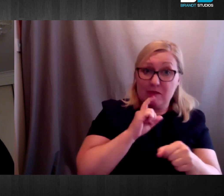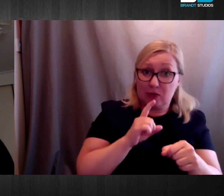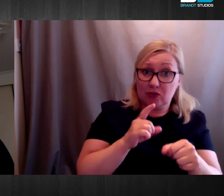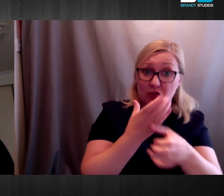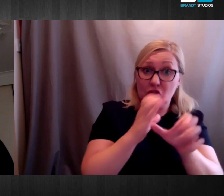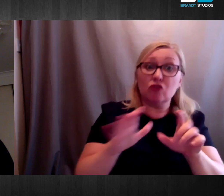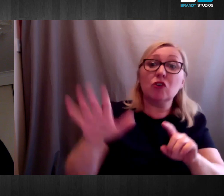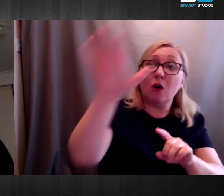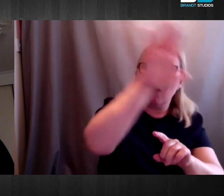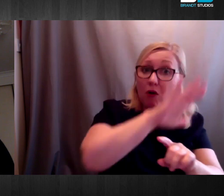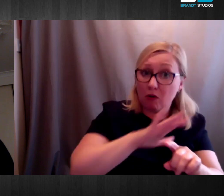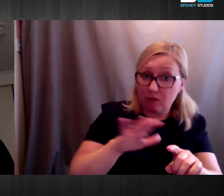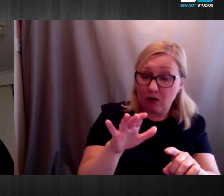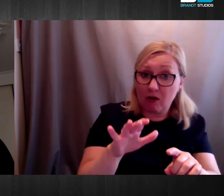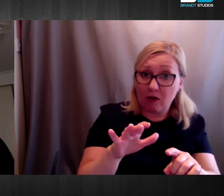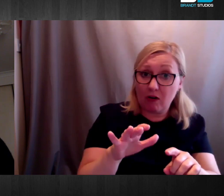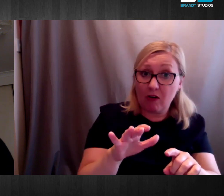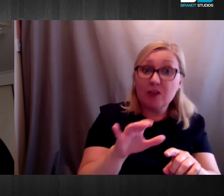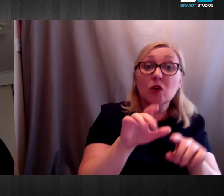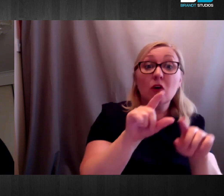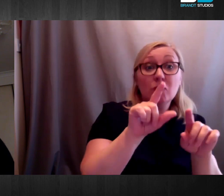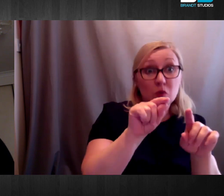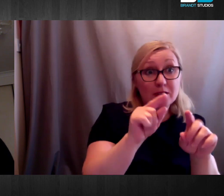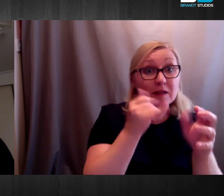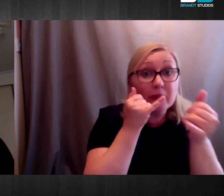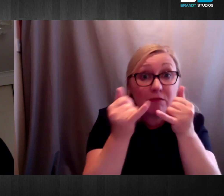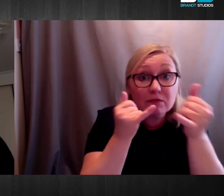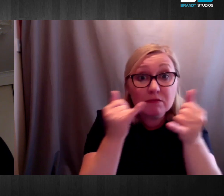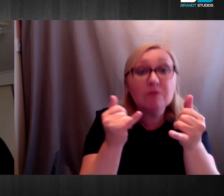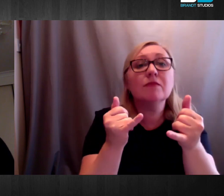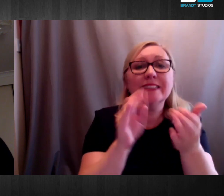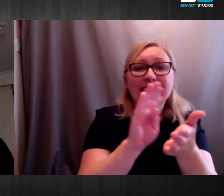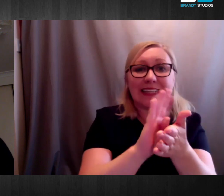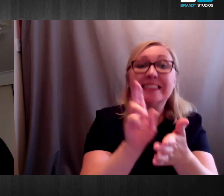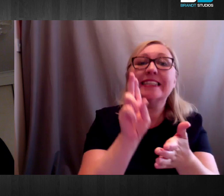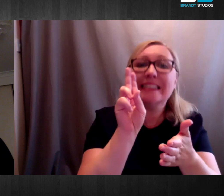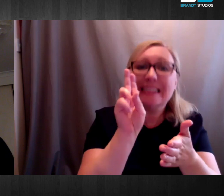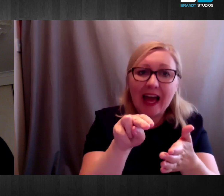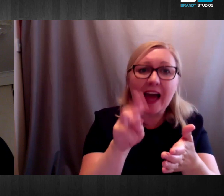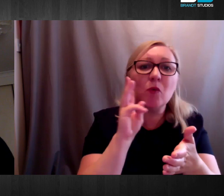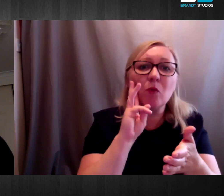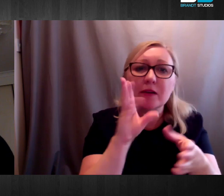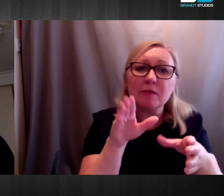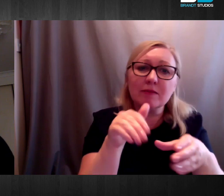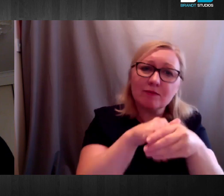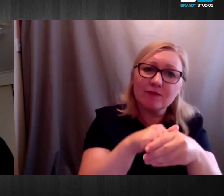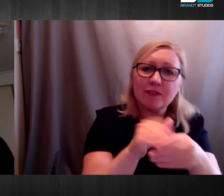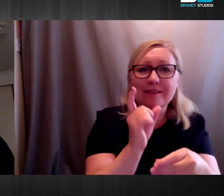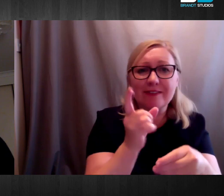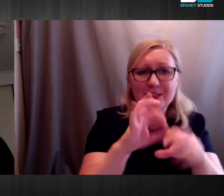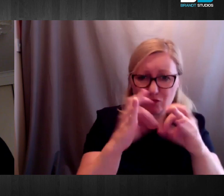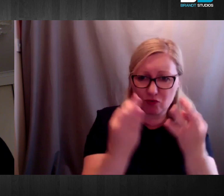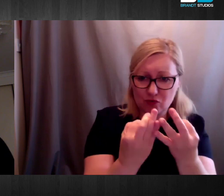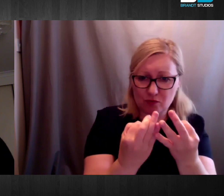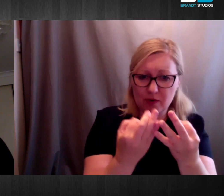to come together in an advisory group. And so we established that. It was done in a day, and everybody was